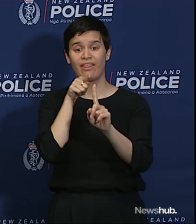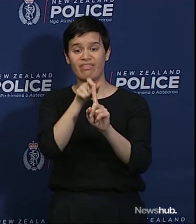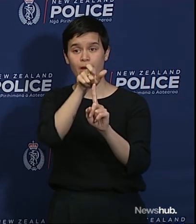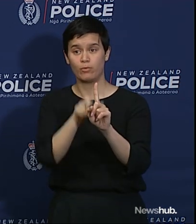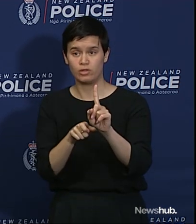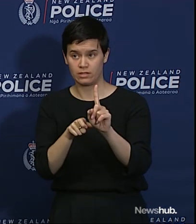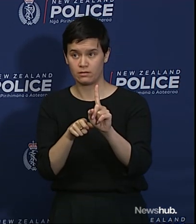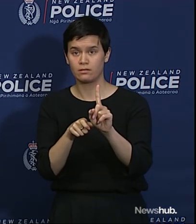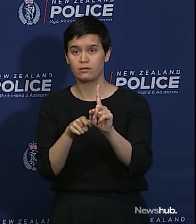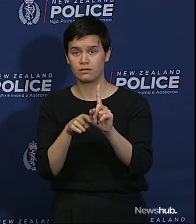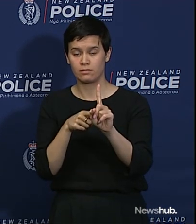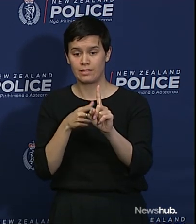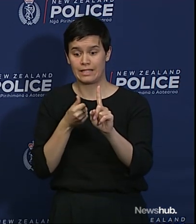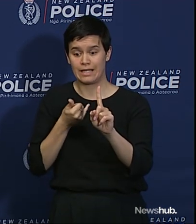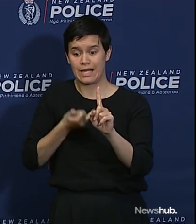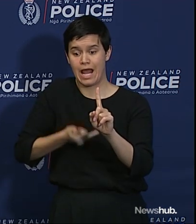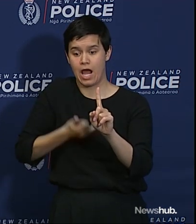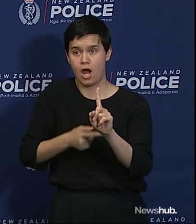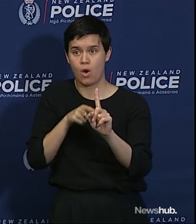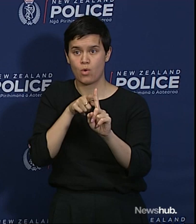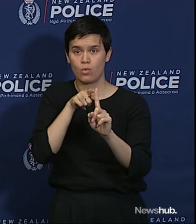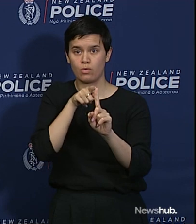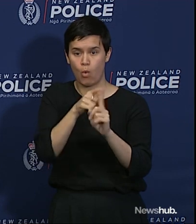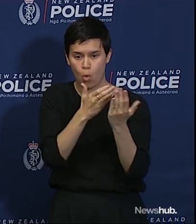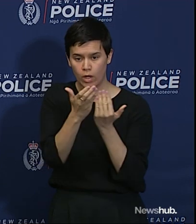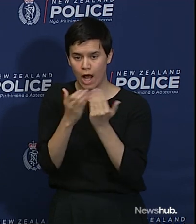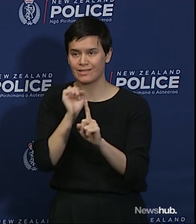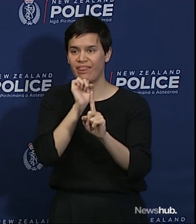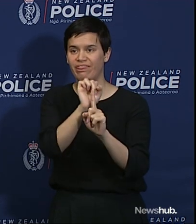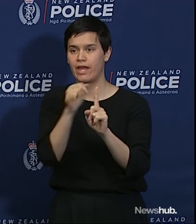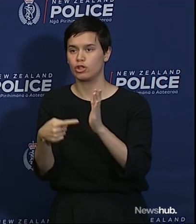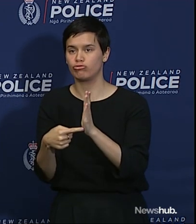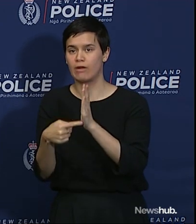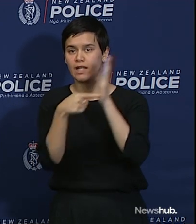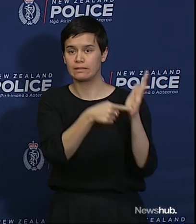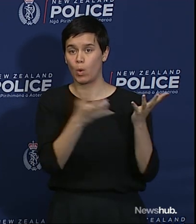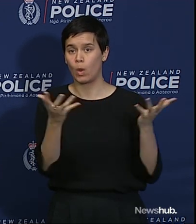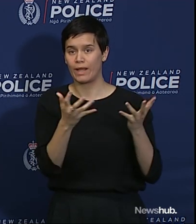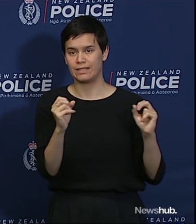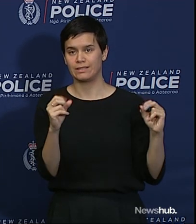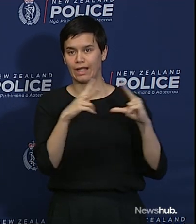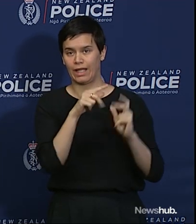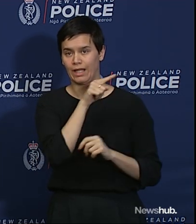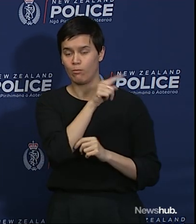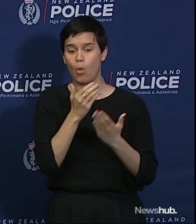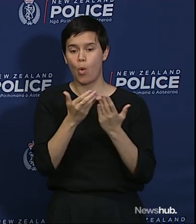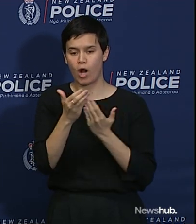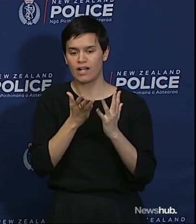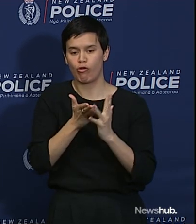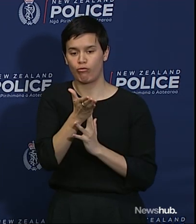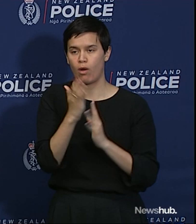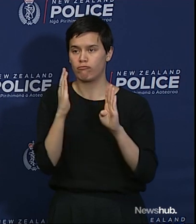in the process of being organised for transfer back to Sydney through a private company here,